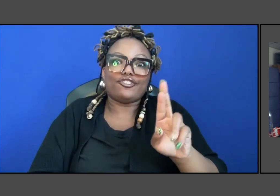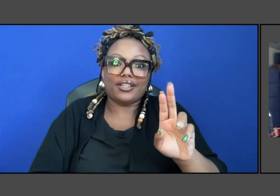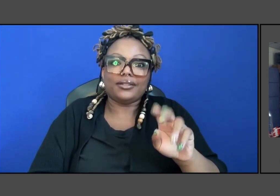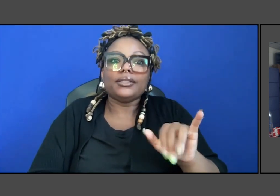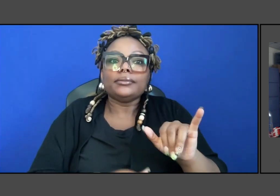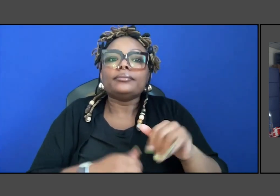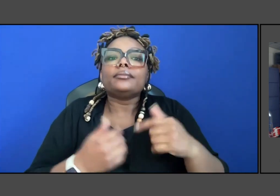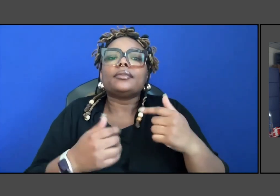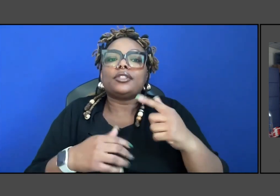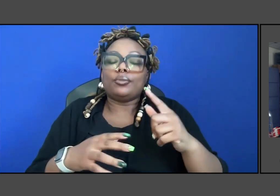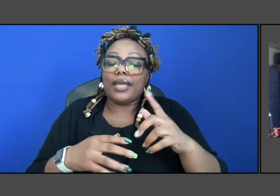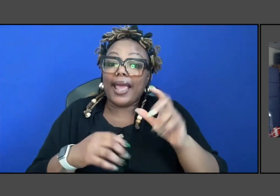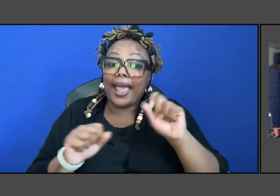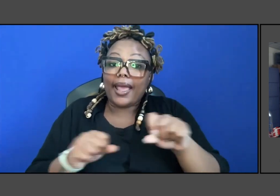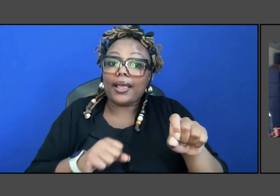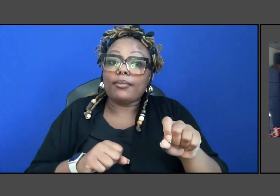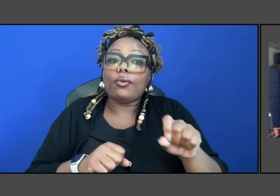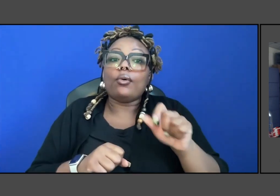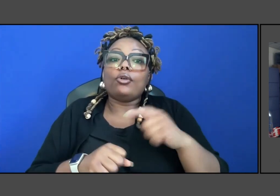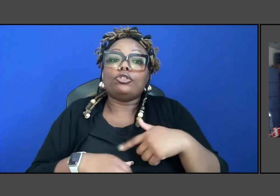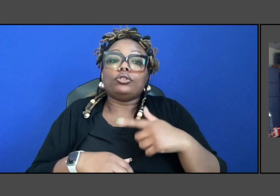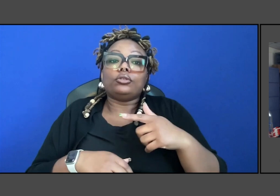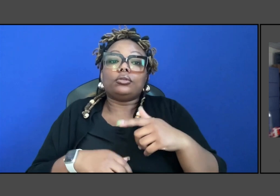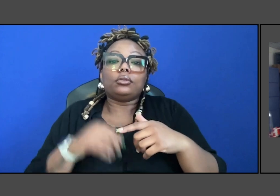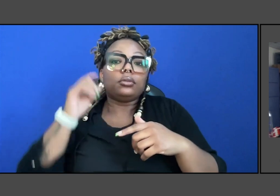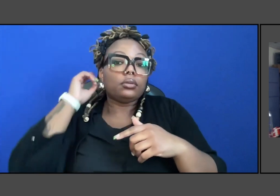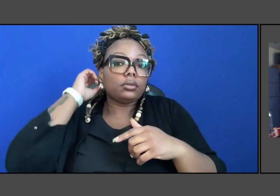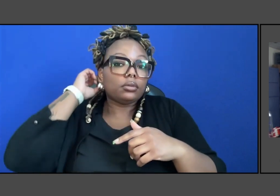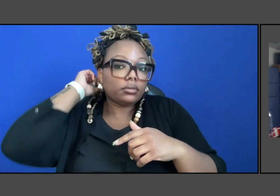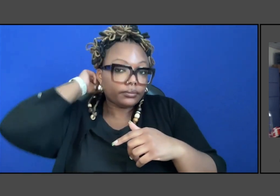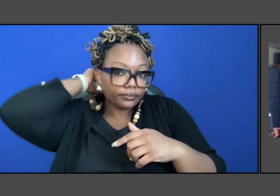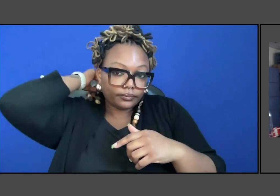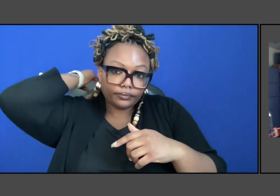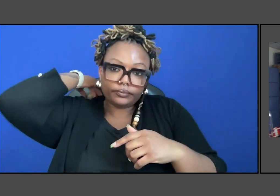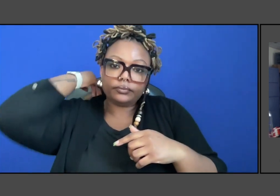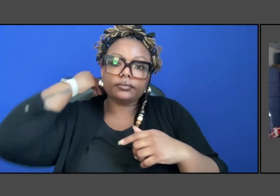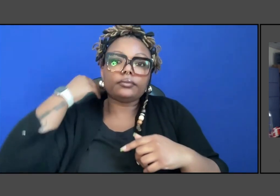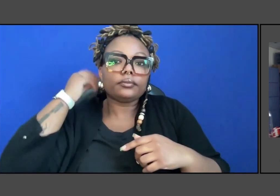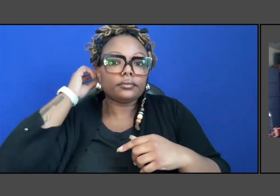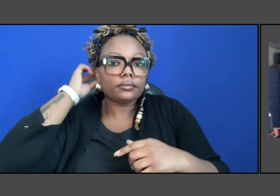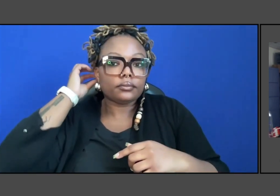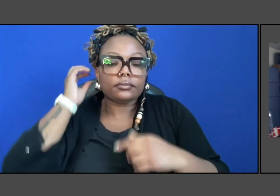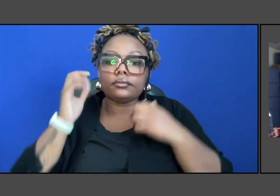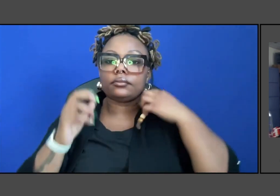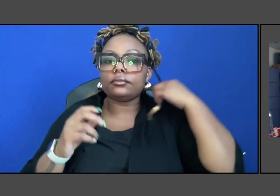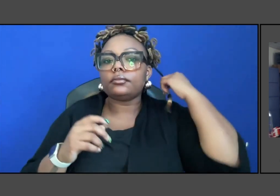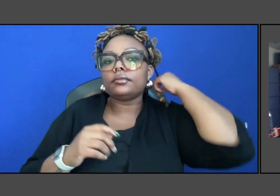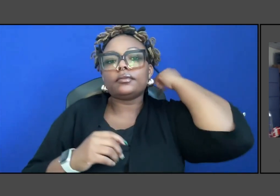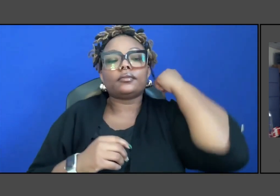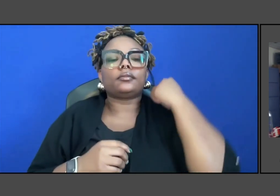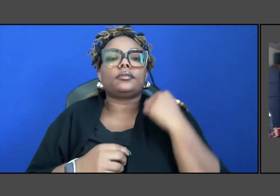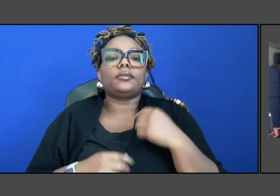to be able to tap into and be able to hear, something